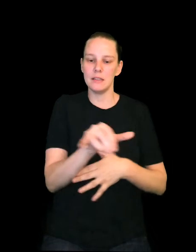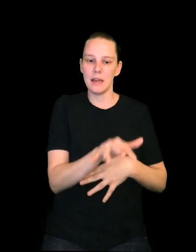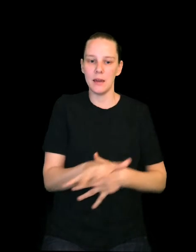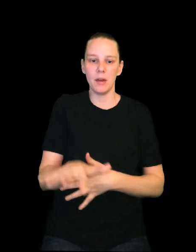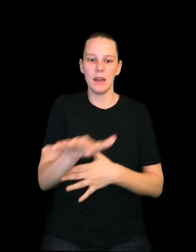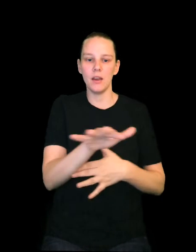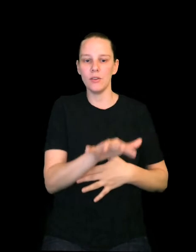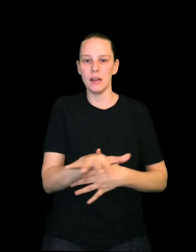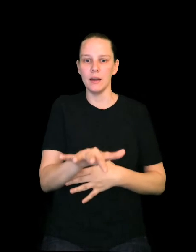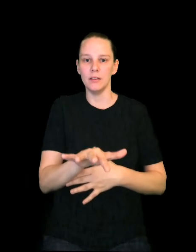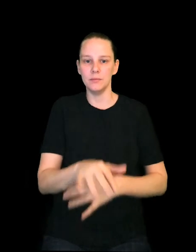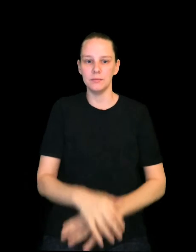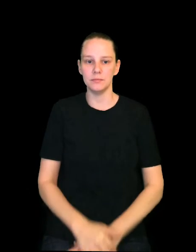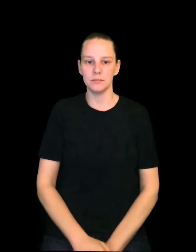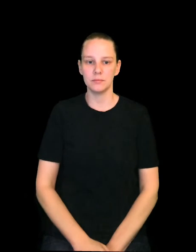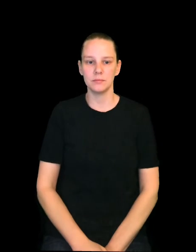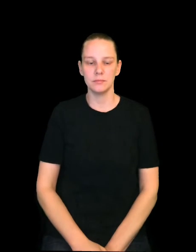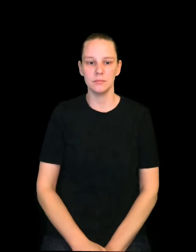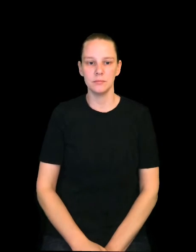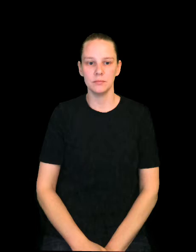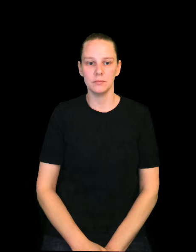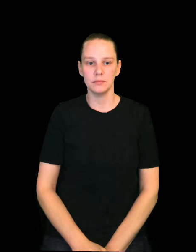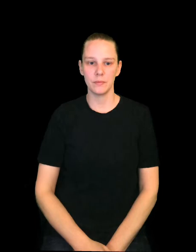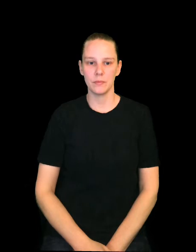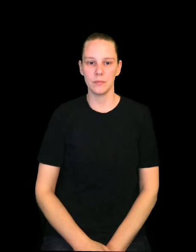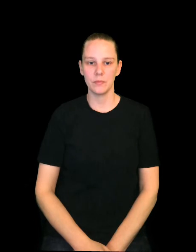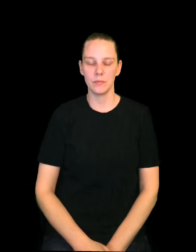in the same area.